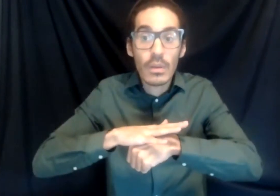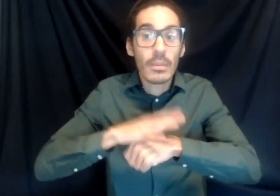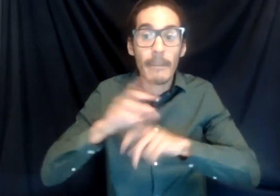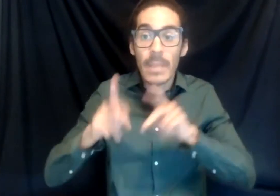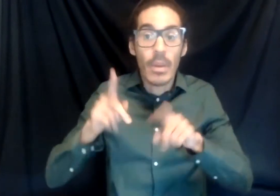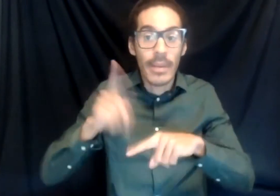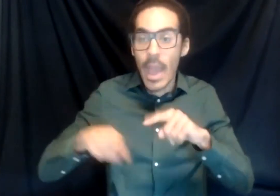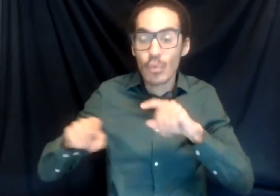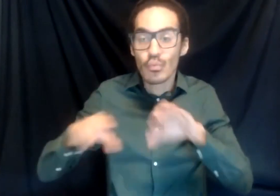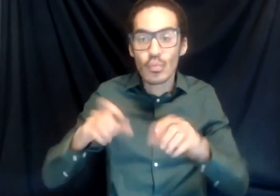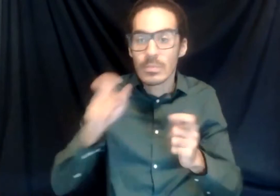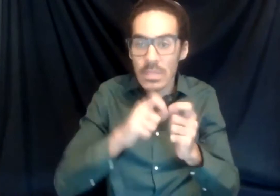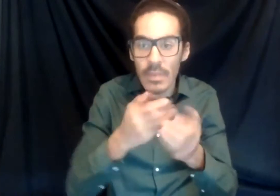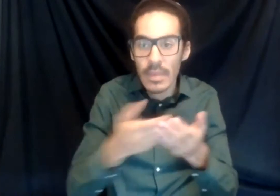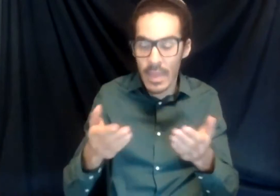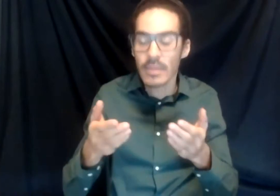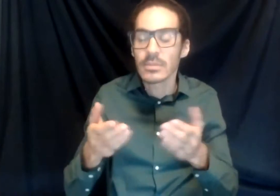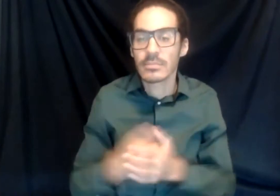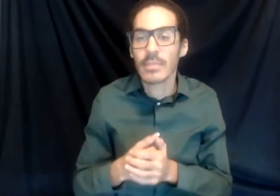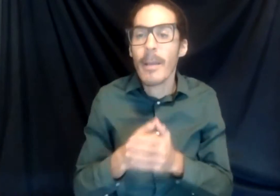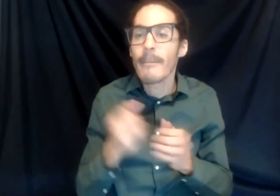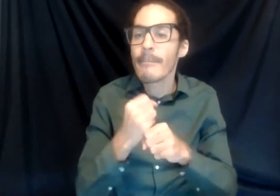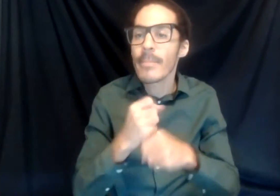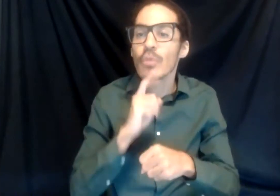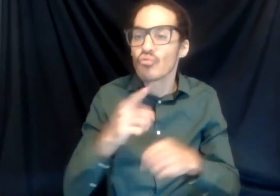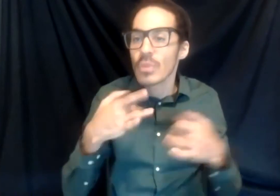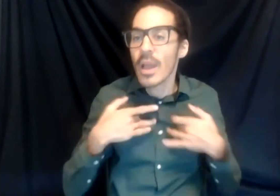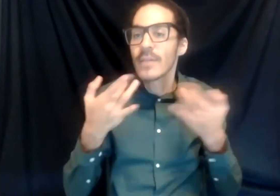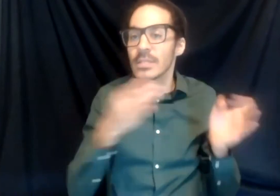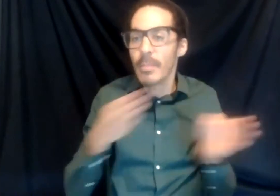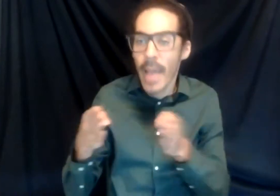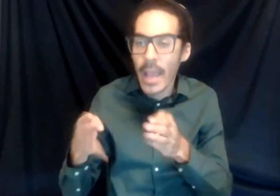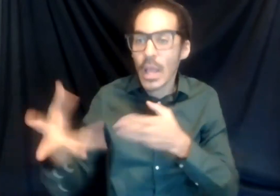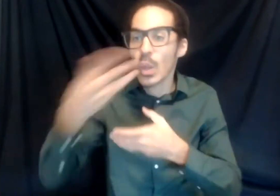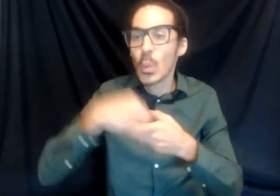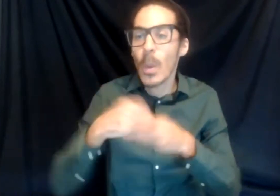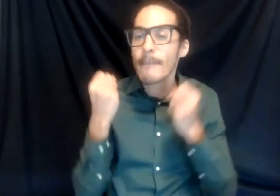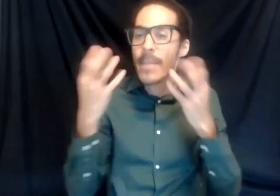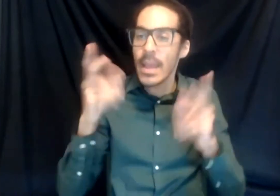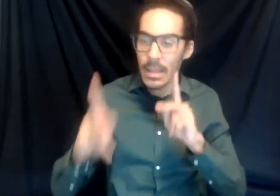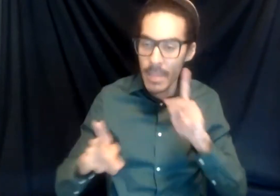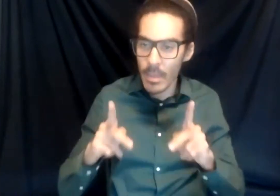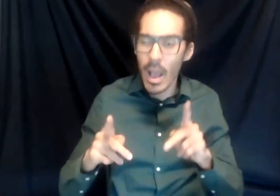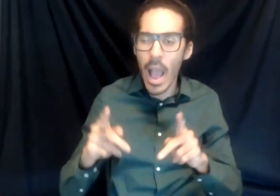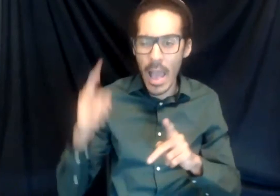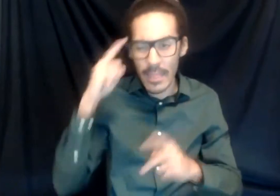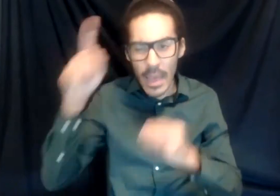to make sure that the event you're planning can include as many people and you think about people from different backgrounds in consideration.